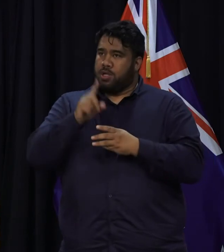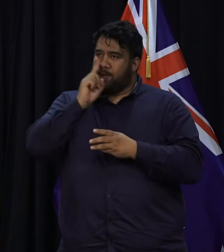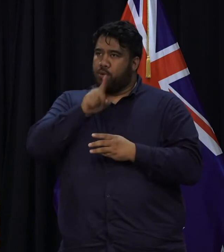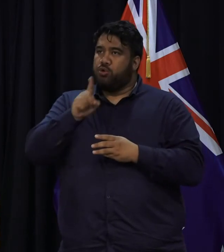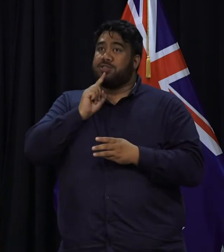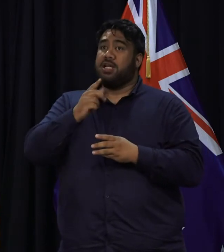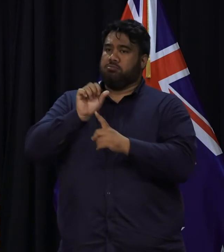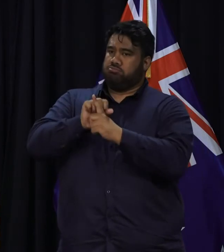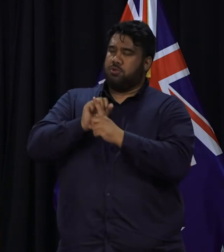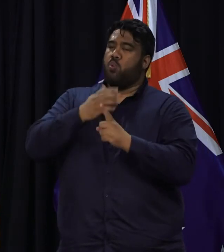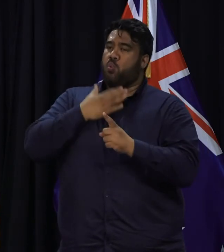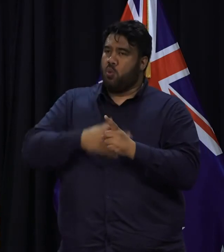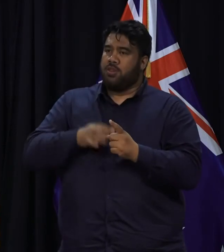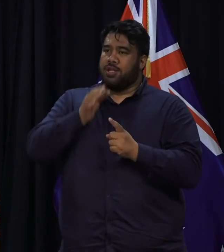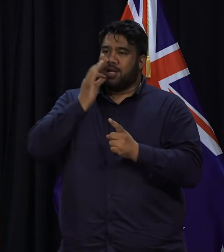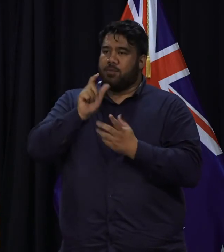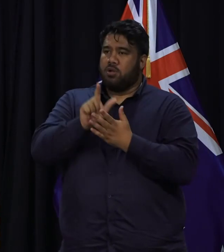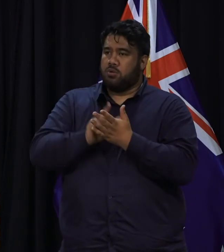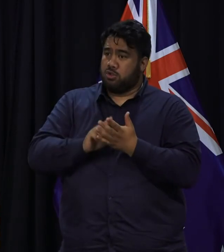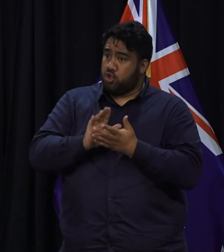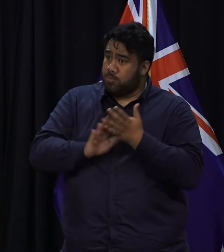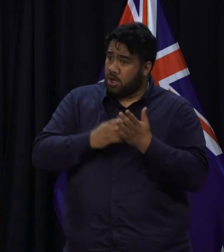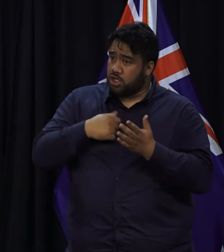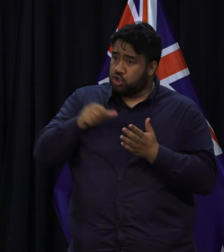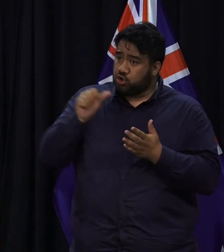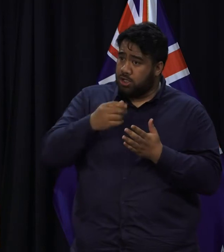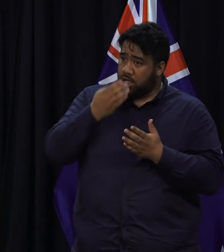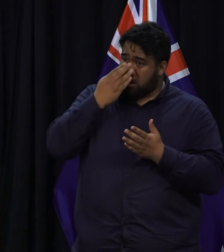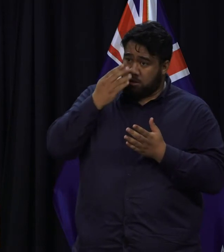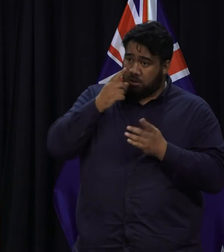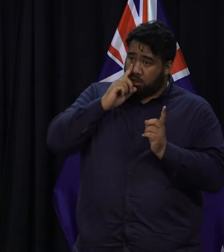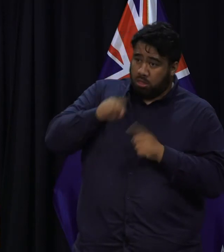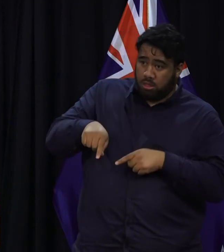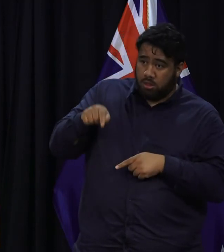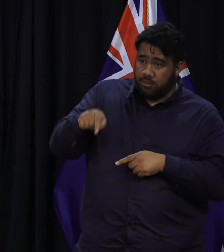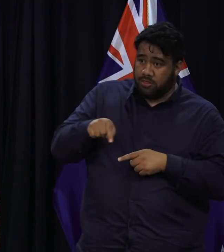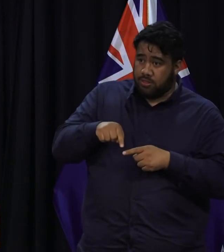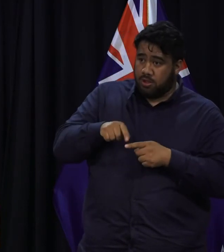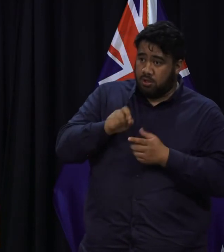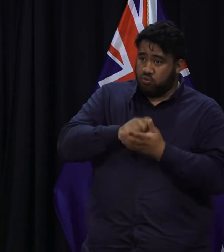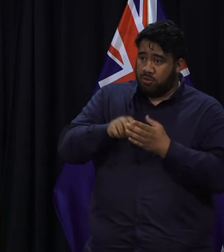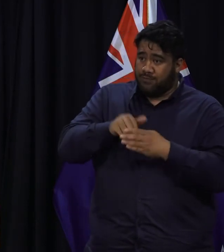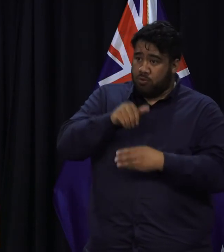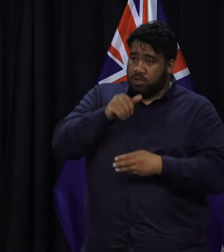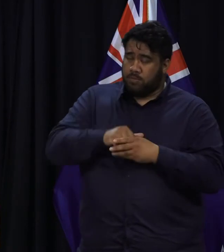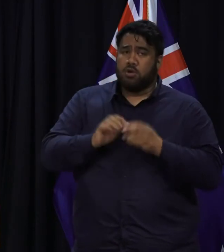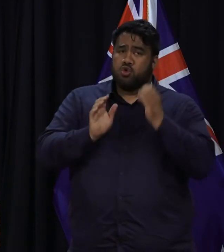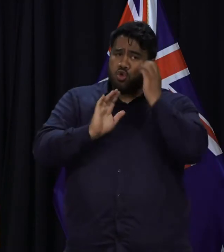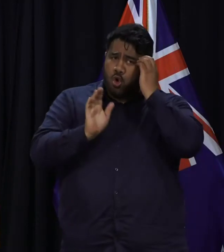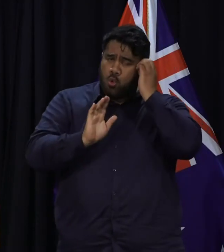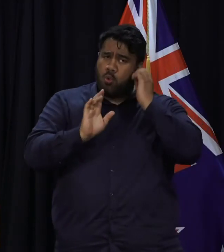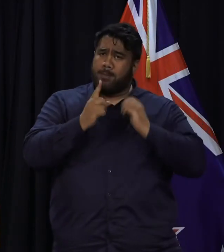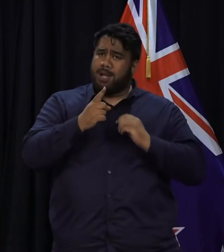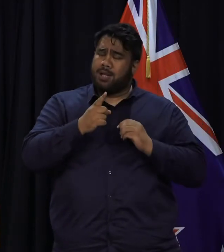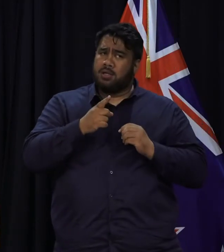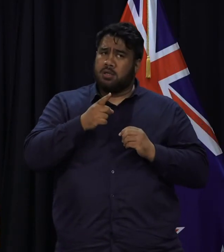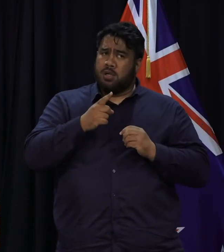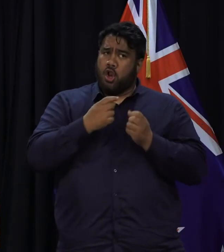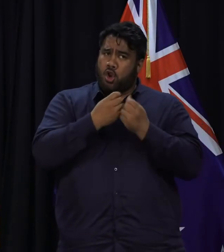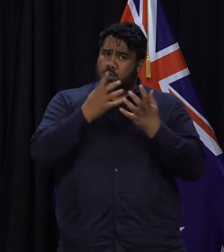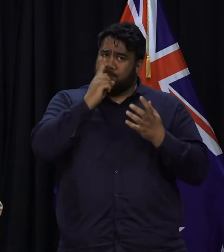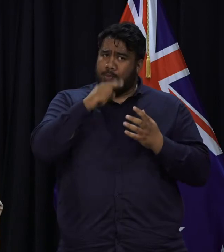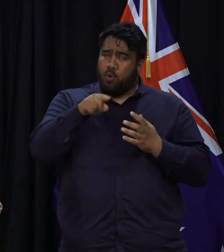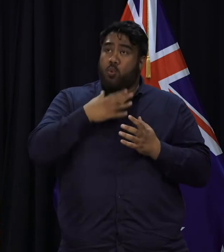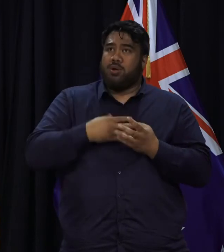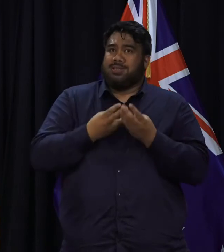that we should now ignore the outcome of the referendum? But there is an appetite amongst an enormous section of the population for something, and